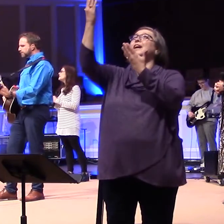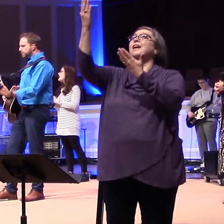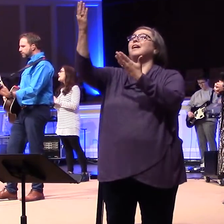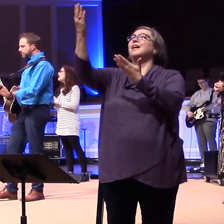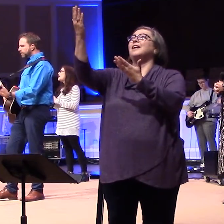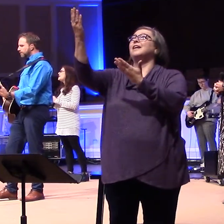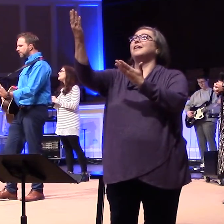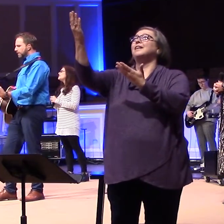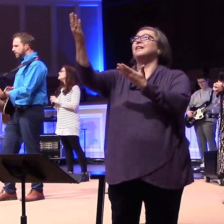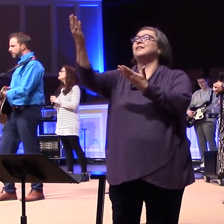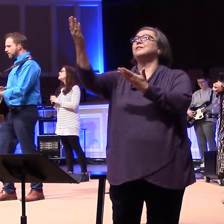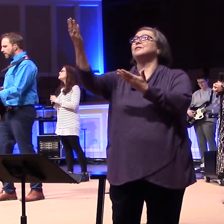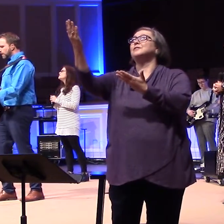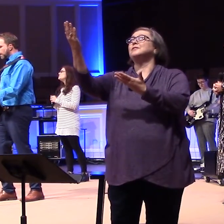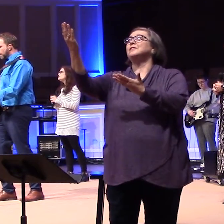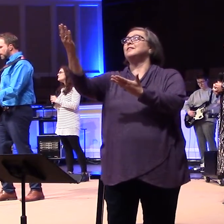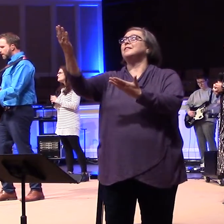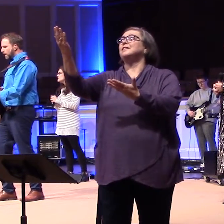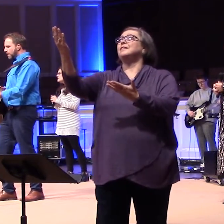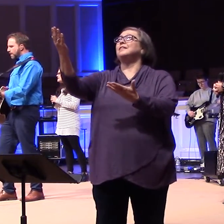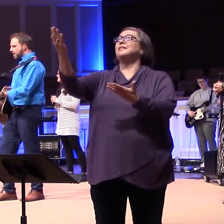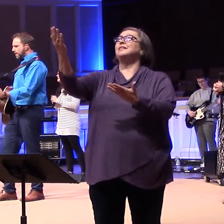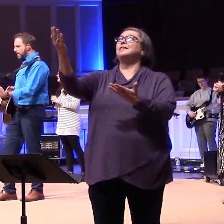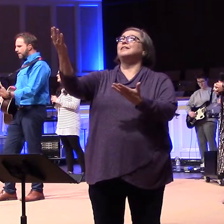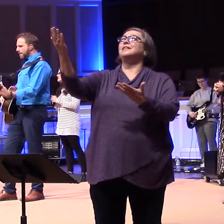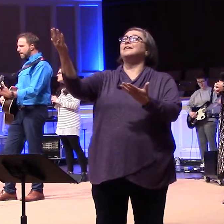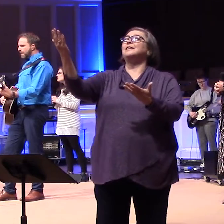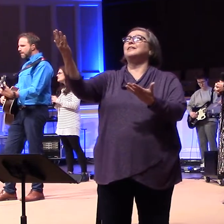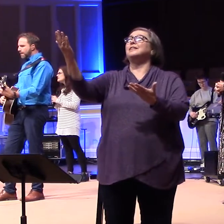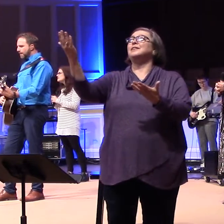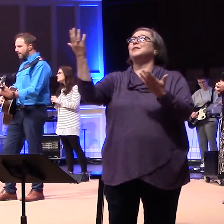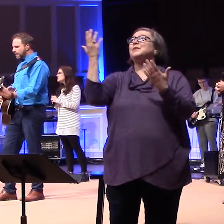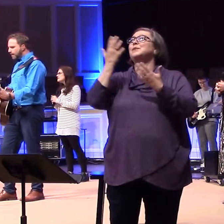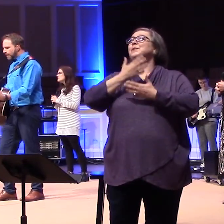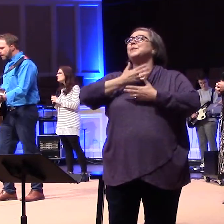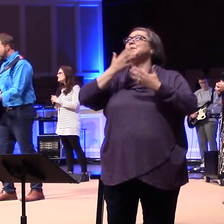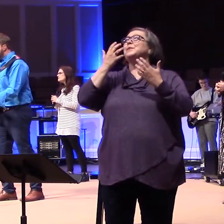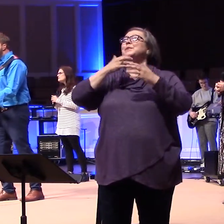Savior God, to thee.